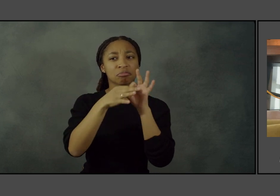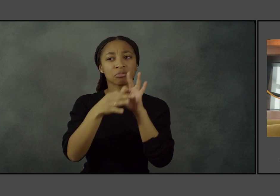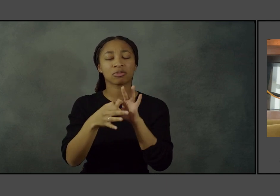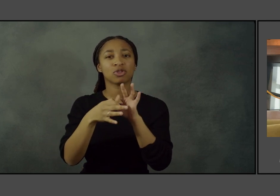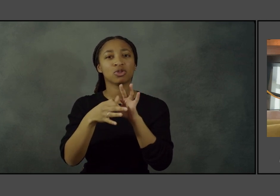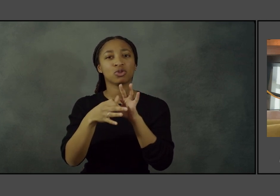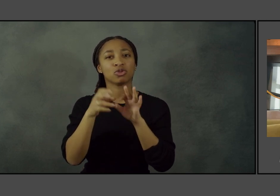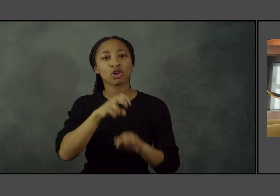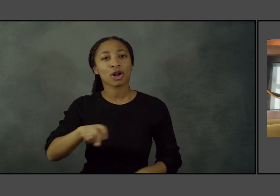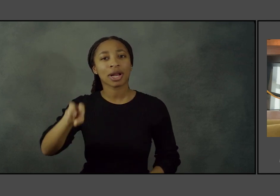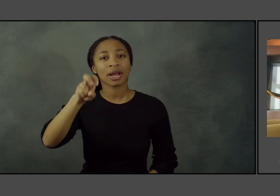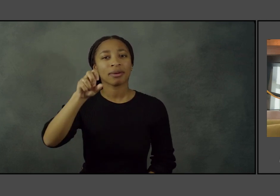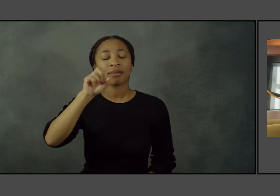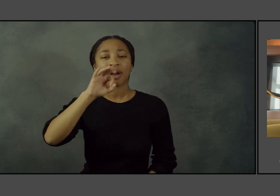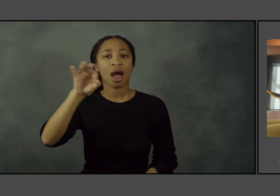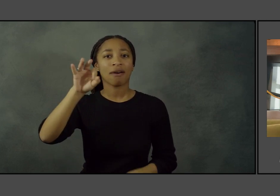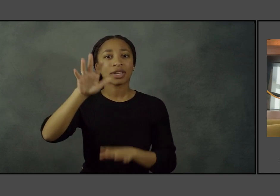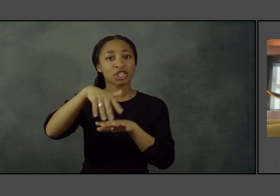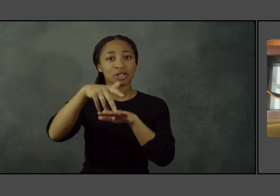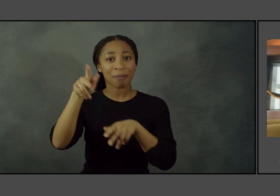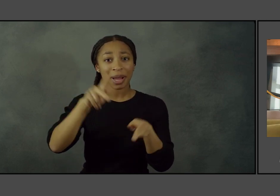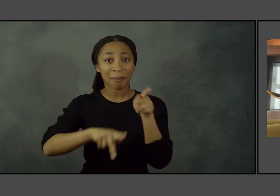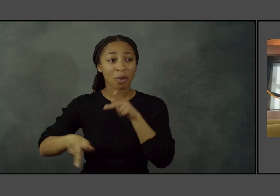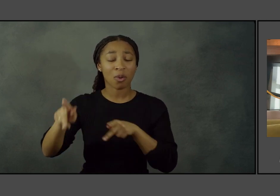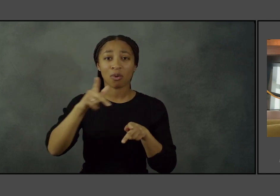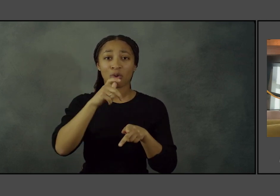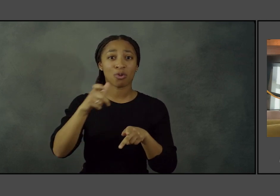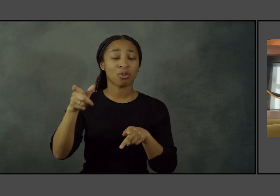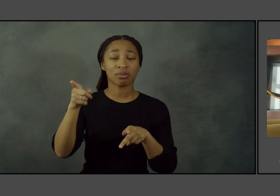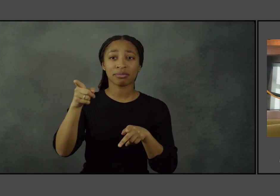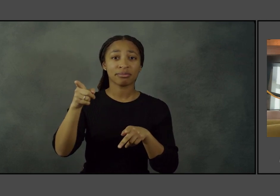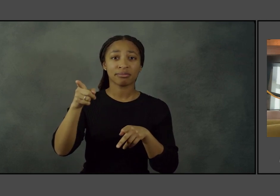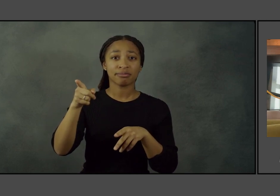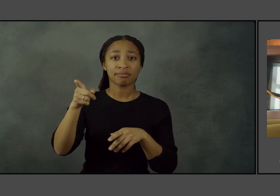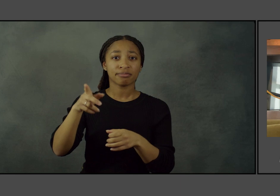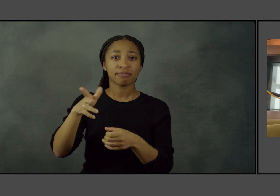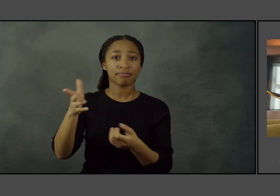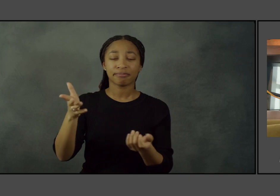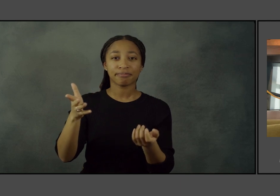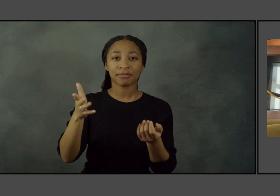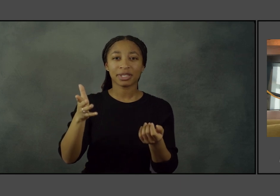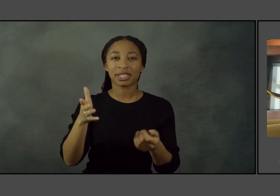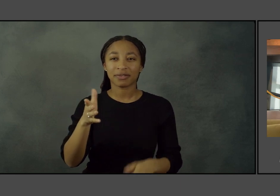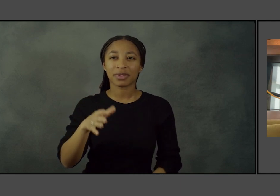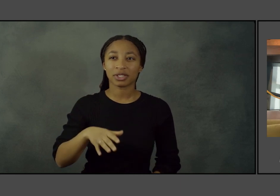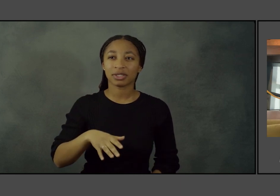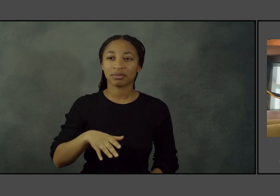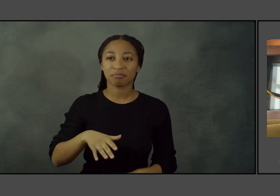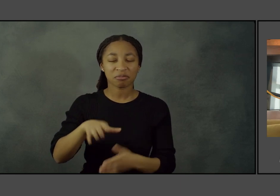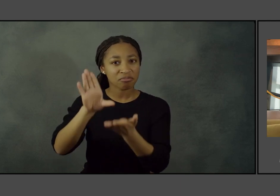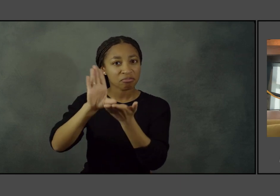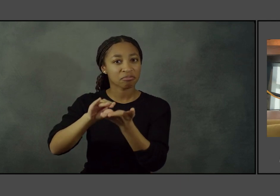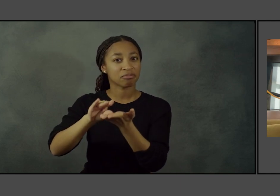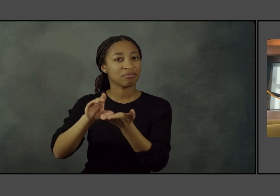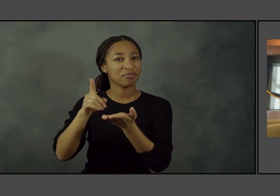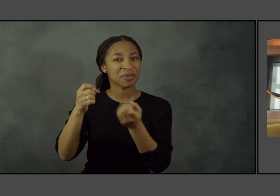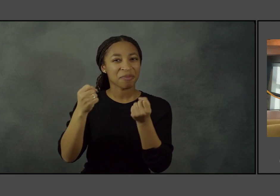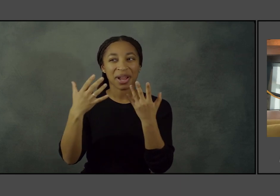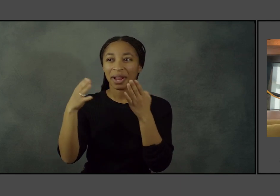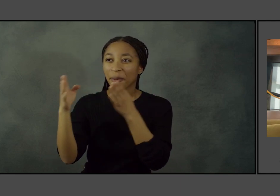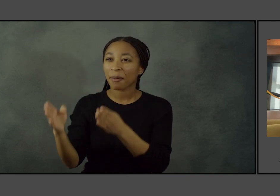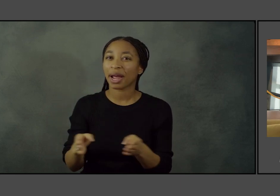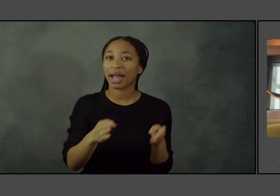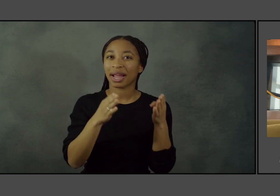mutually disenfranchised and all in disenfranchised in different ways, almost finding haven in the exchange of each